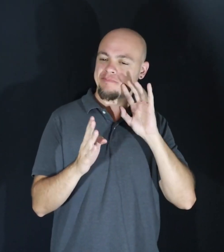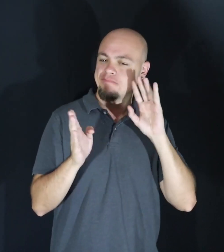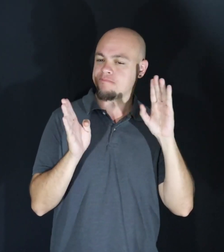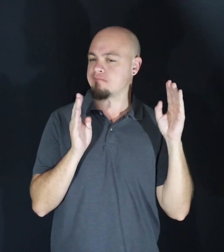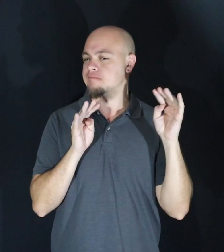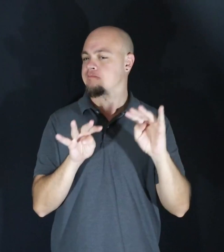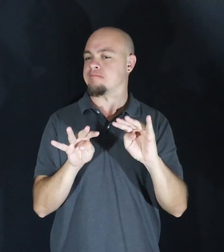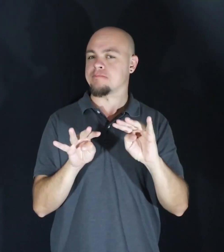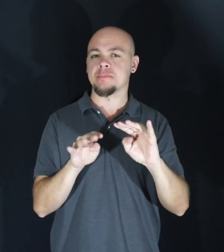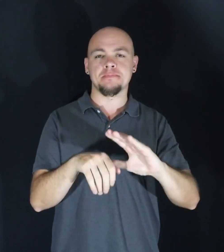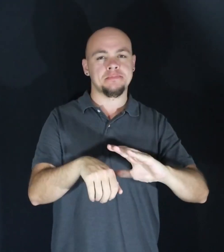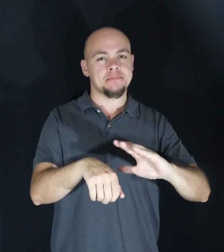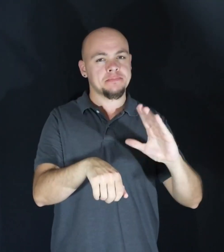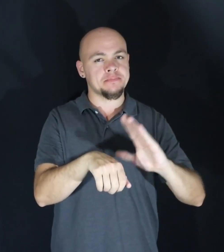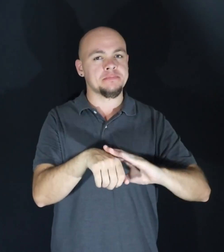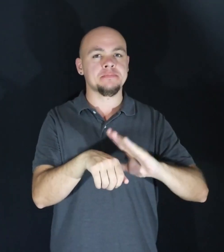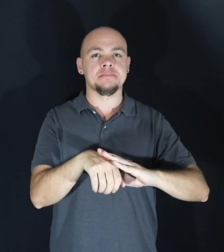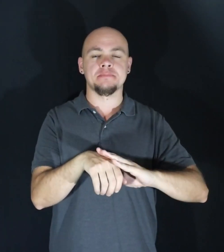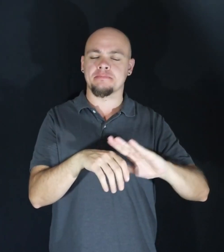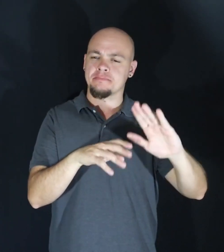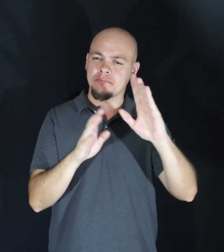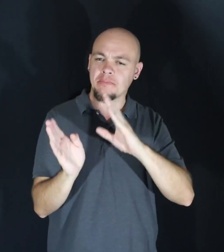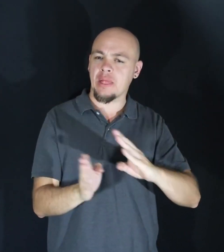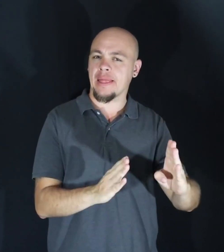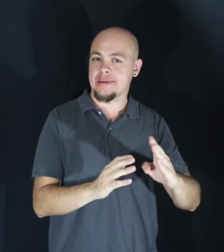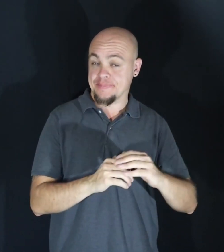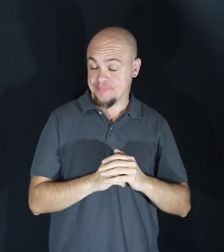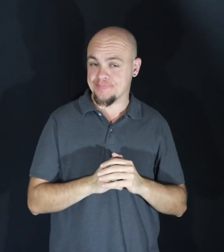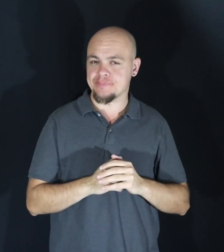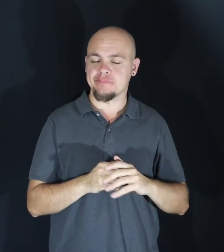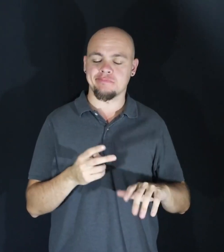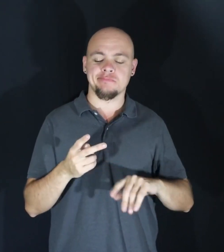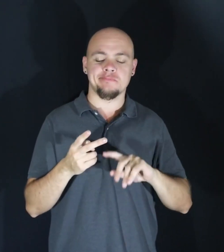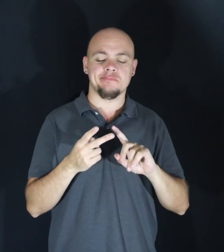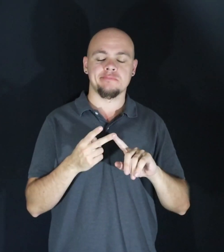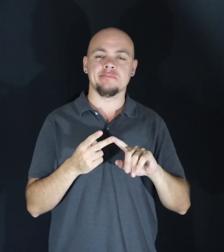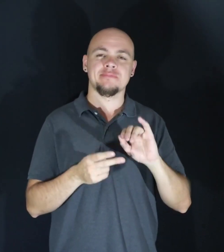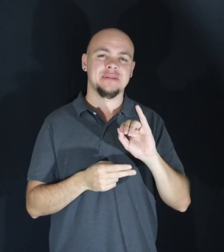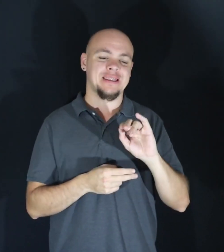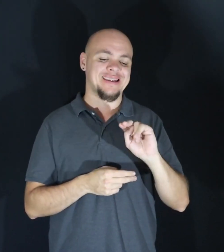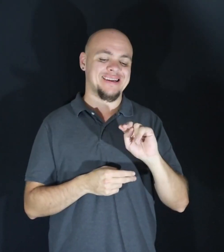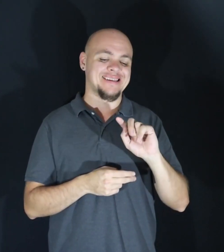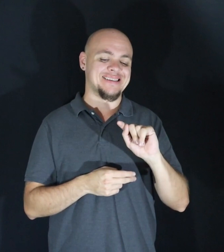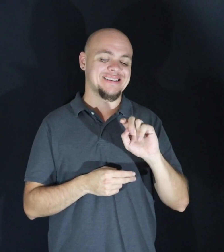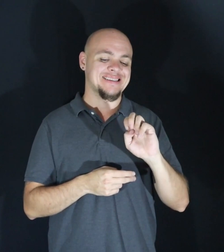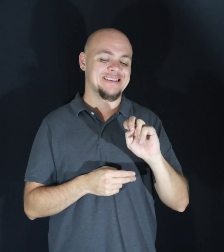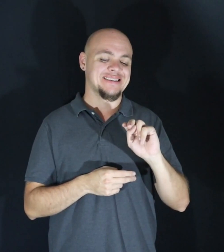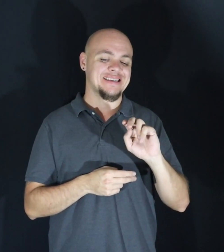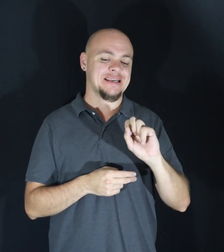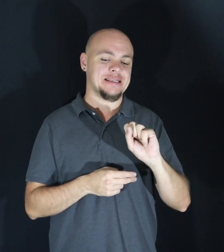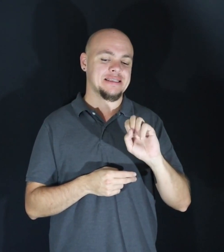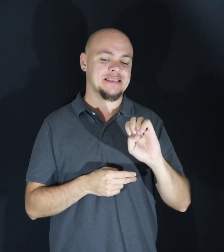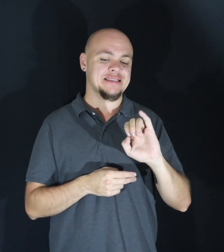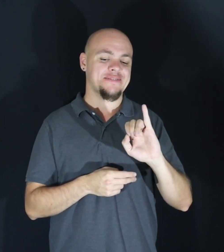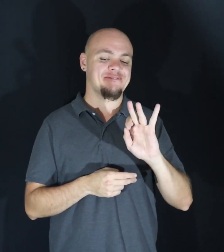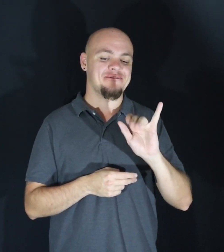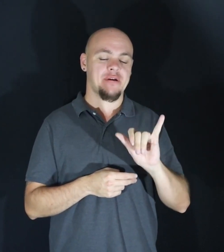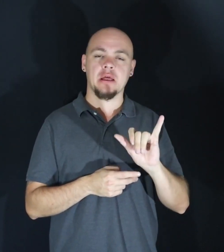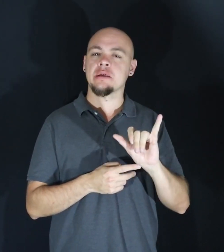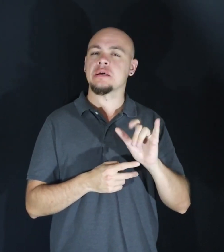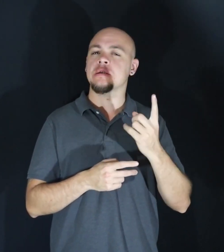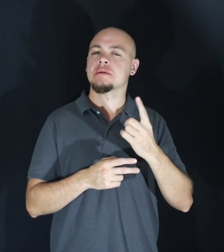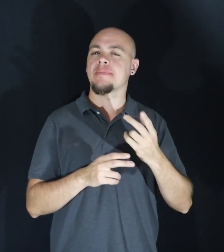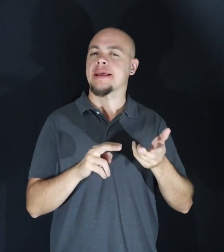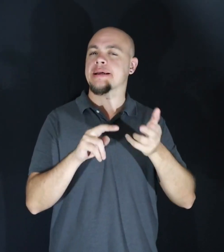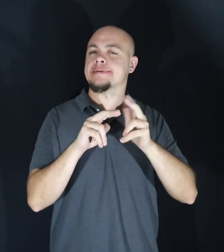give heed, have as a plan. Secondly, intensify, to increase something,